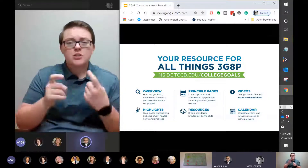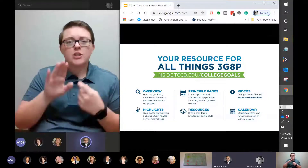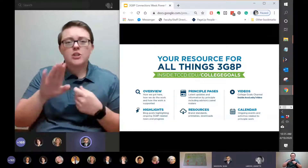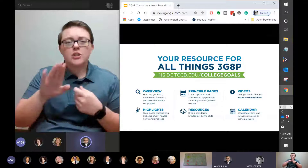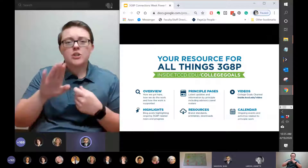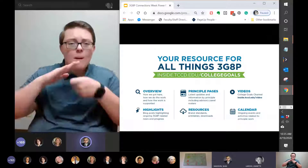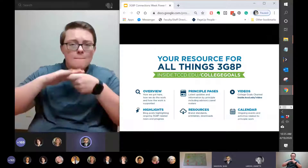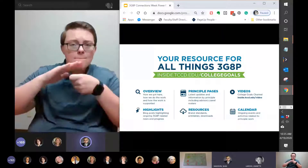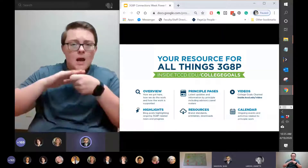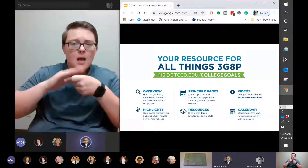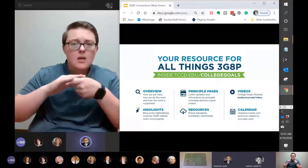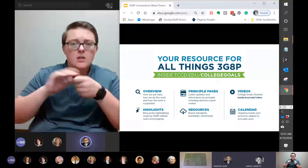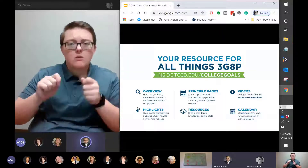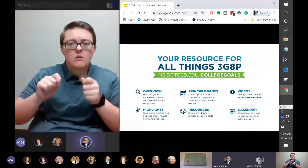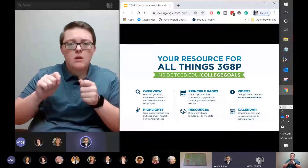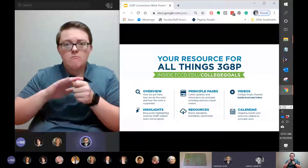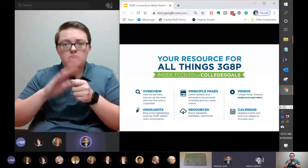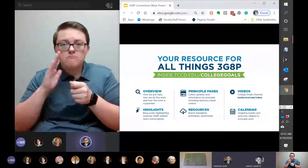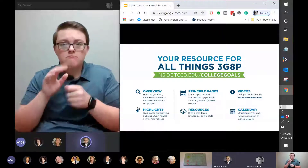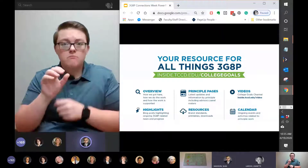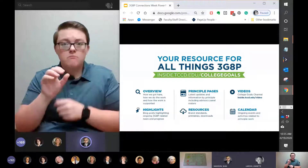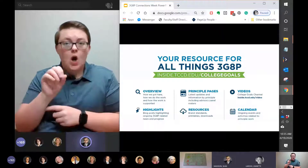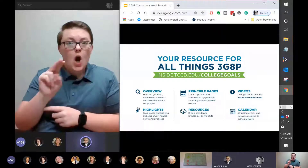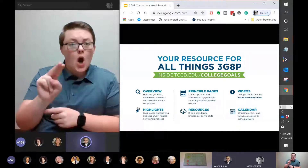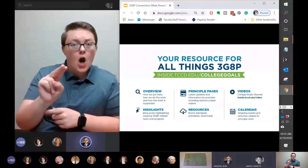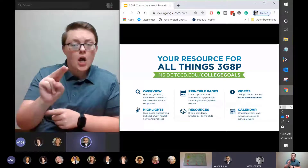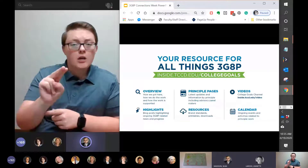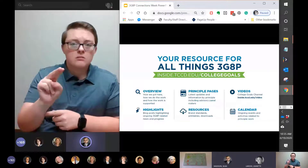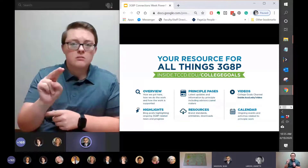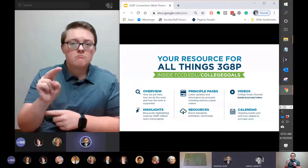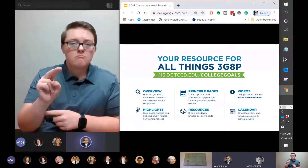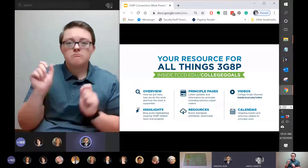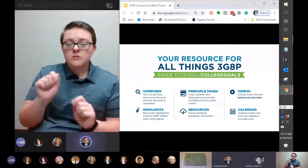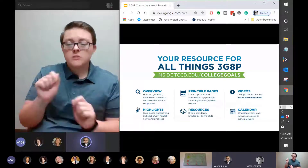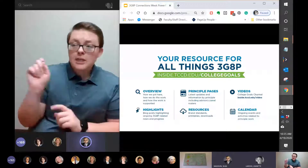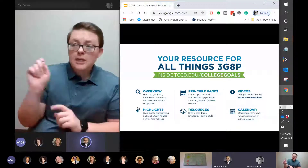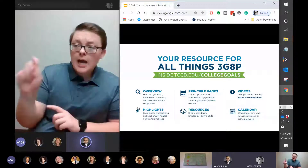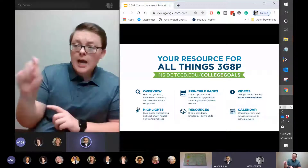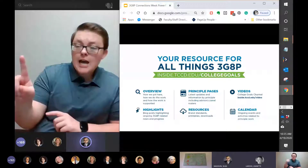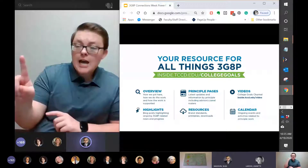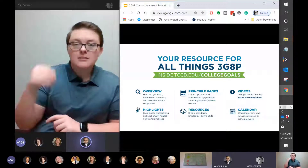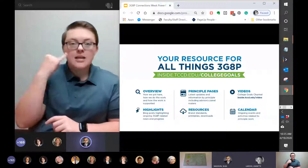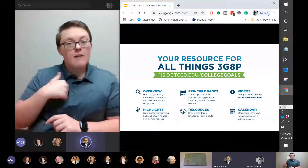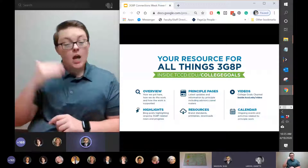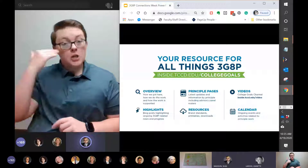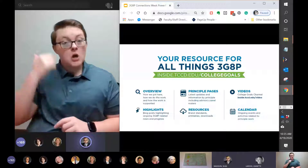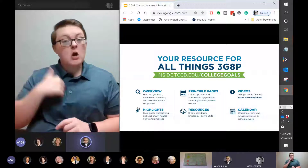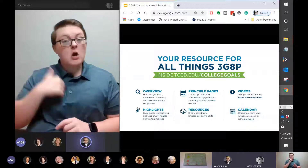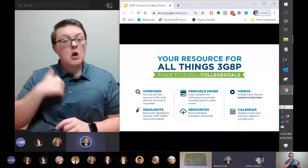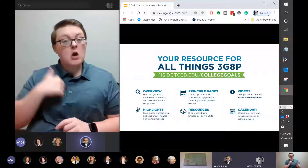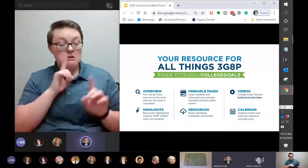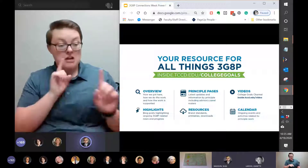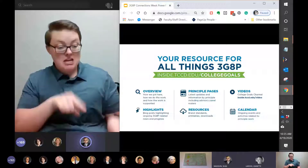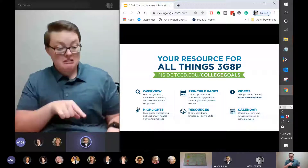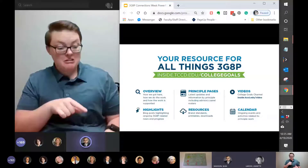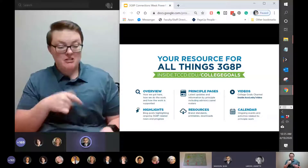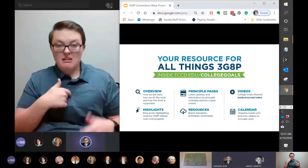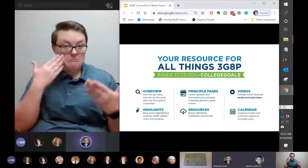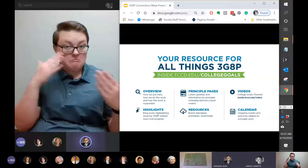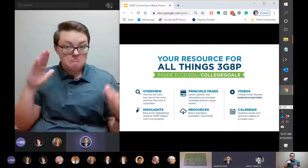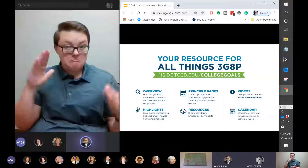question. If I can answer it, I'm happy to do so. If I cannot, I'm happy to jot it down and hopefully find an answer for